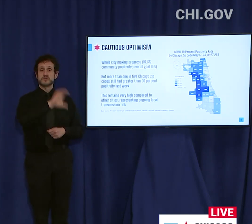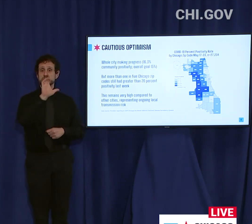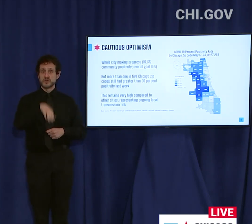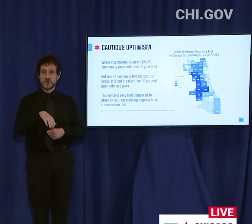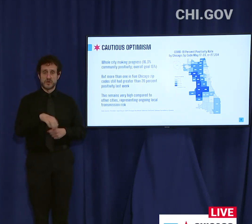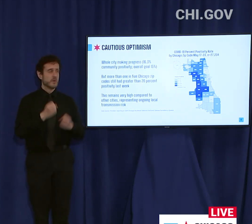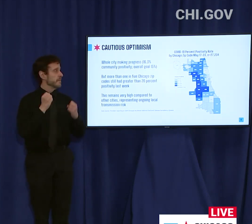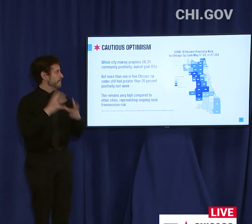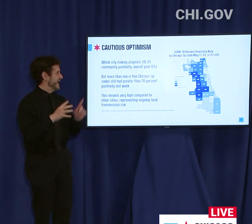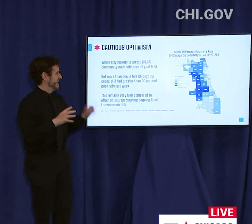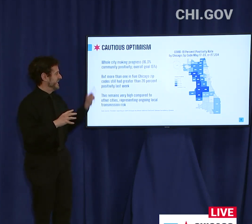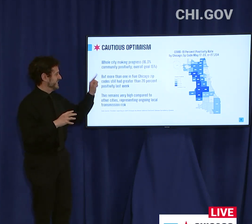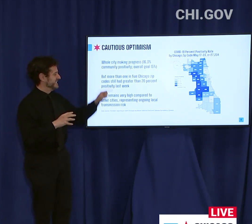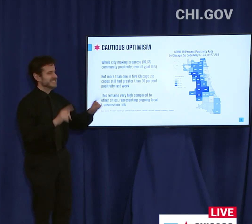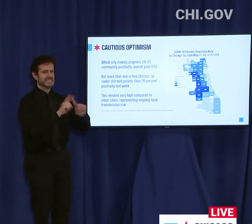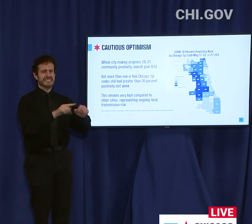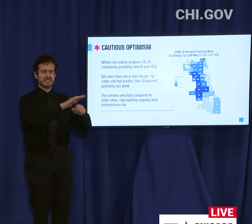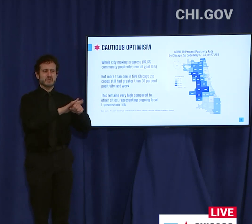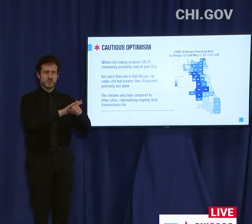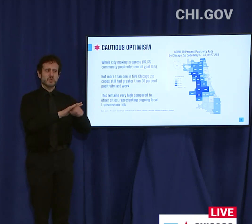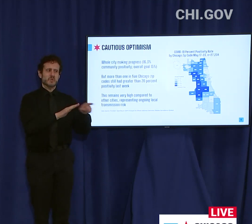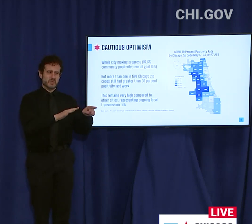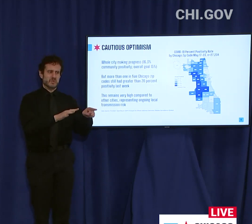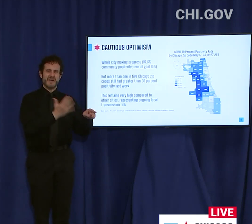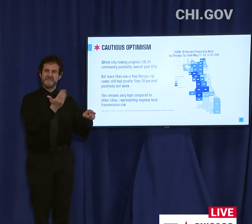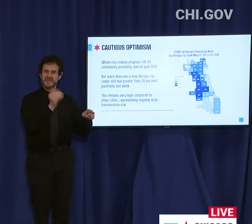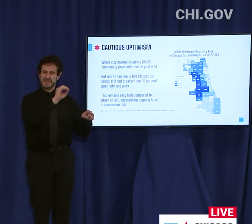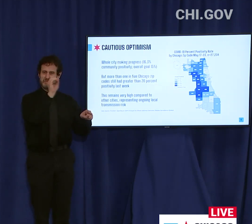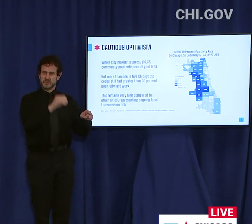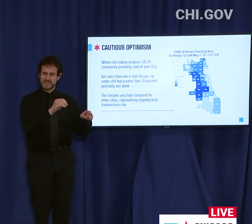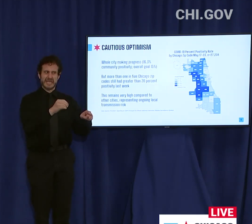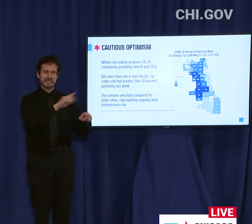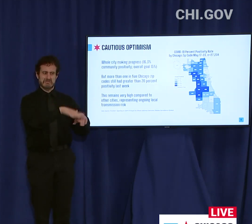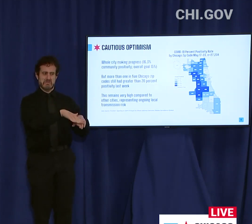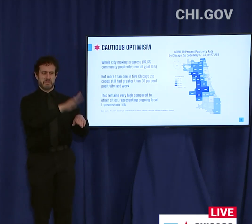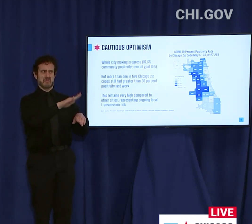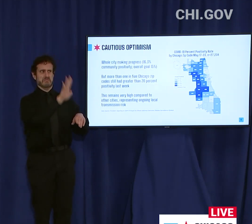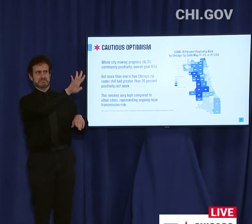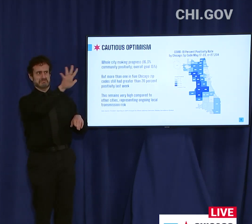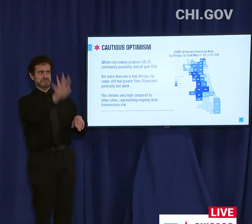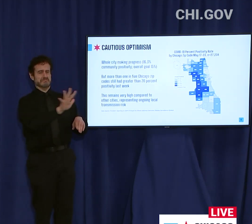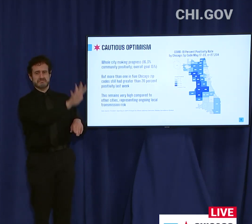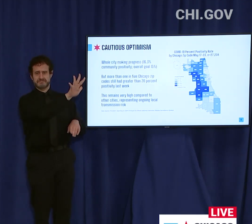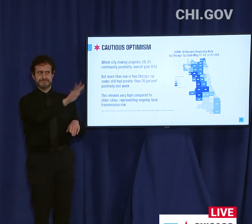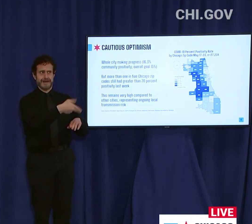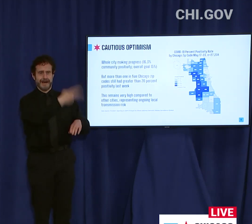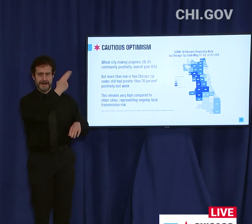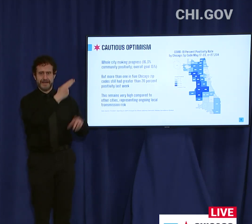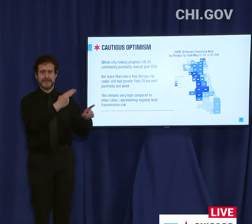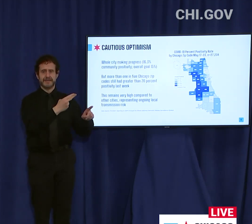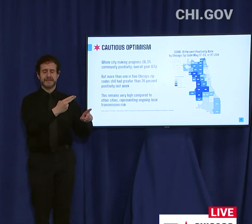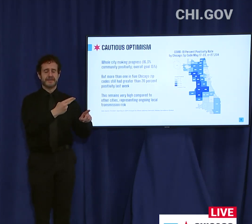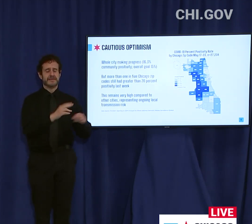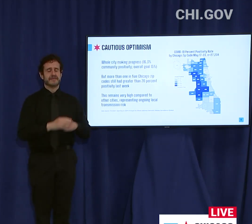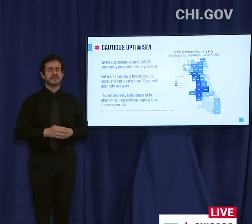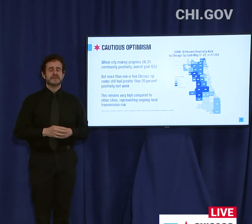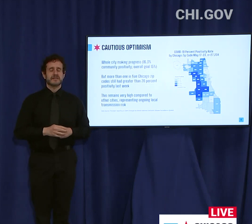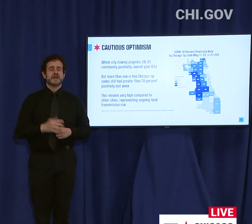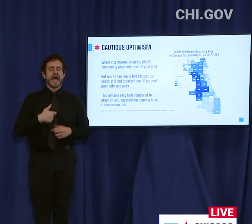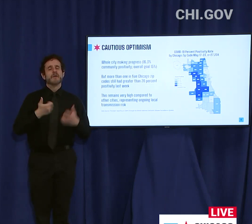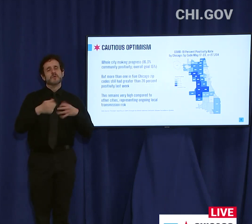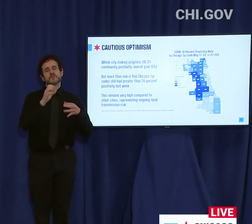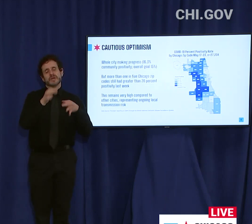is well above that 15% positivity mark. And just because the numbers are small, let me just